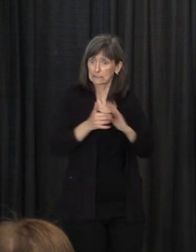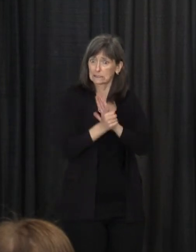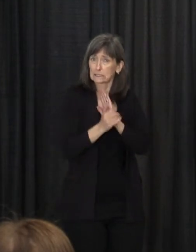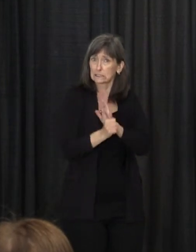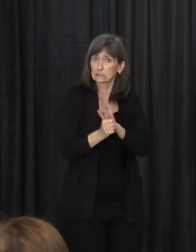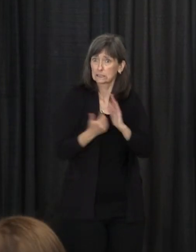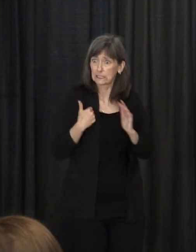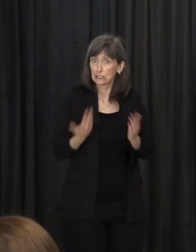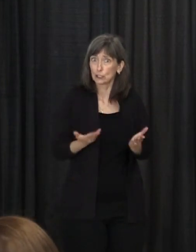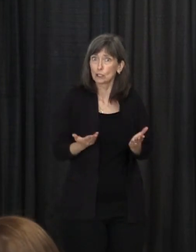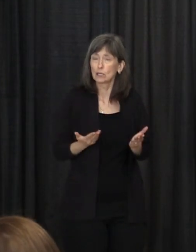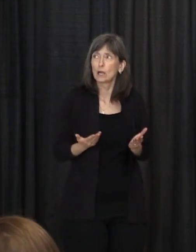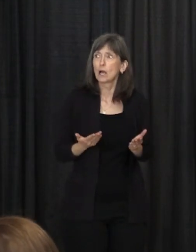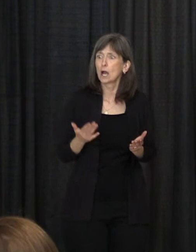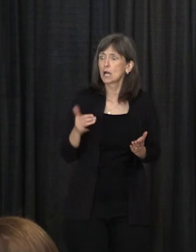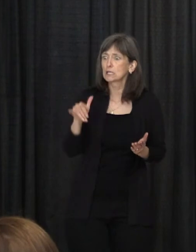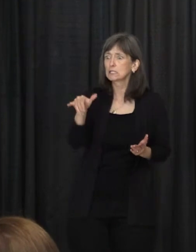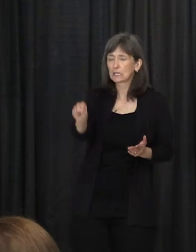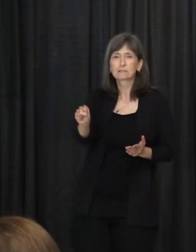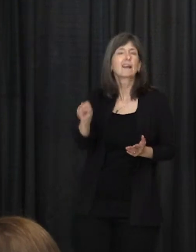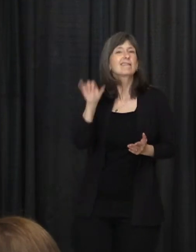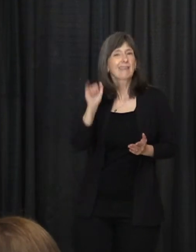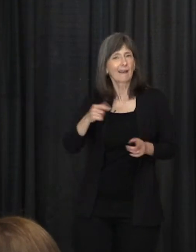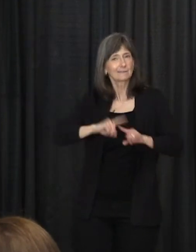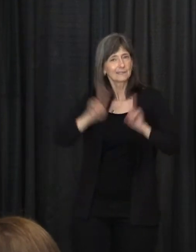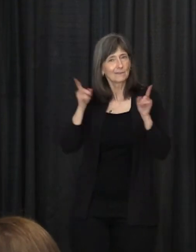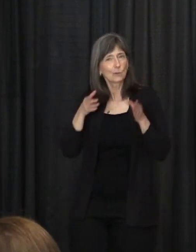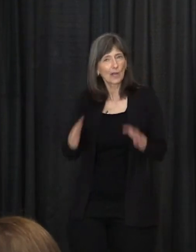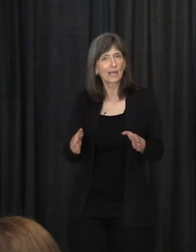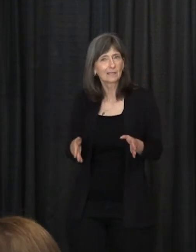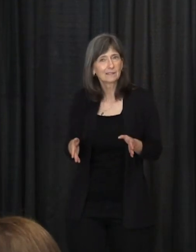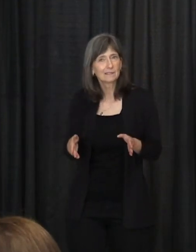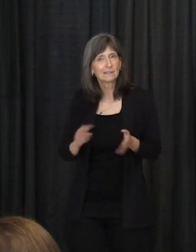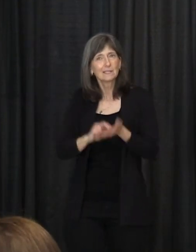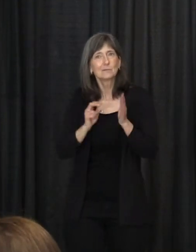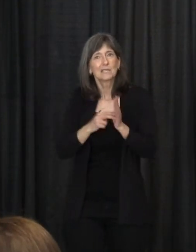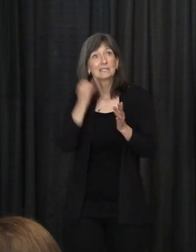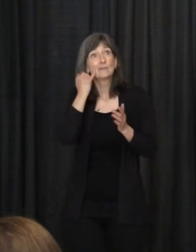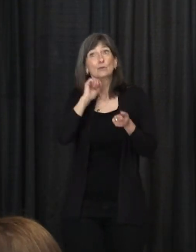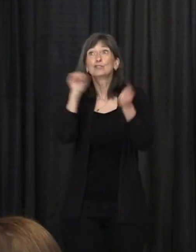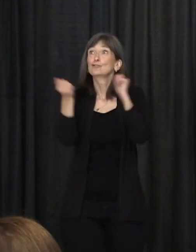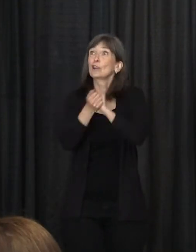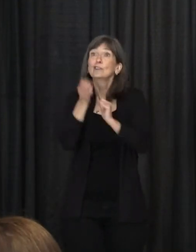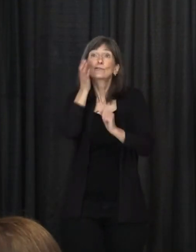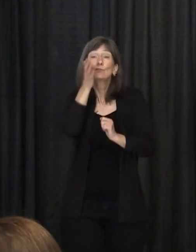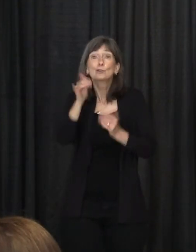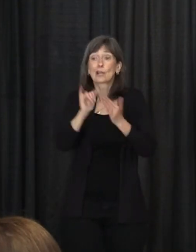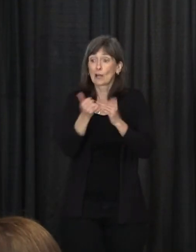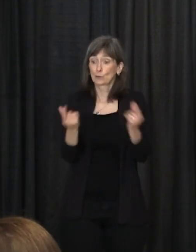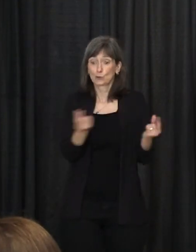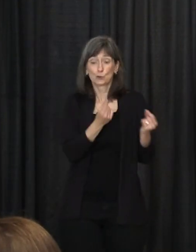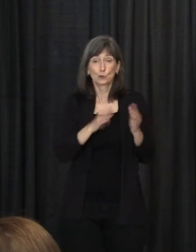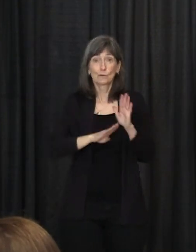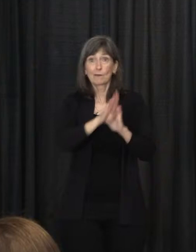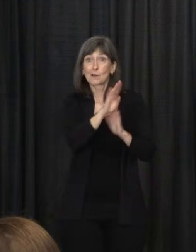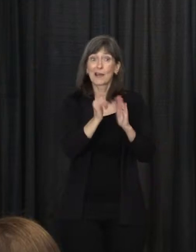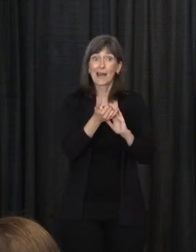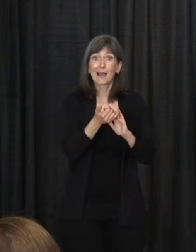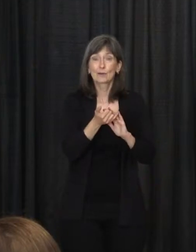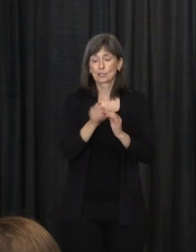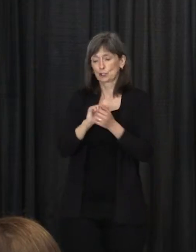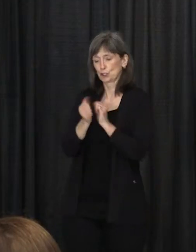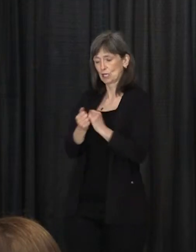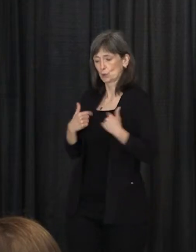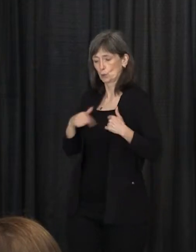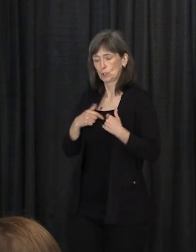That's doing things differently. And if you're going to succeed, you need to do them differently. If you want to change, the first thing you have to do is change